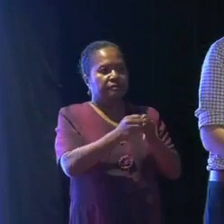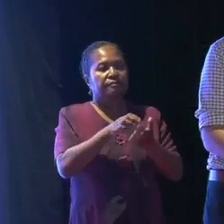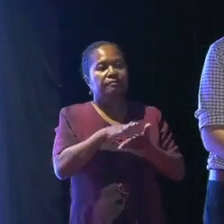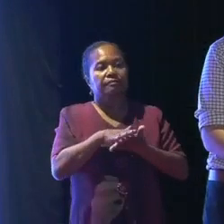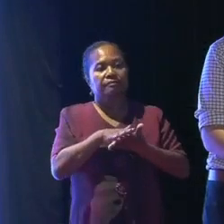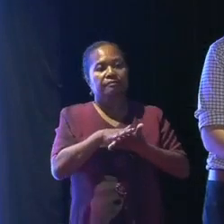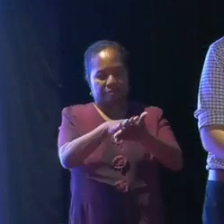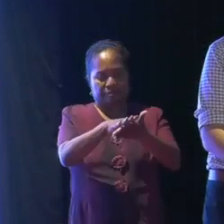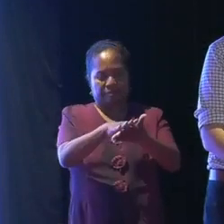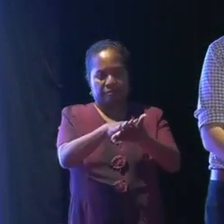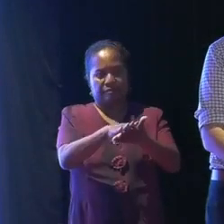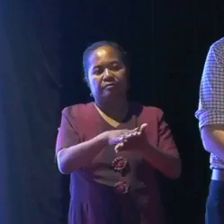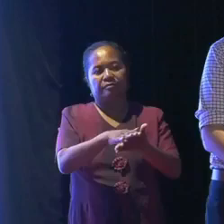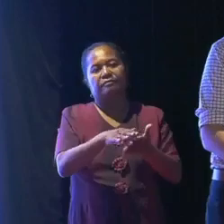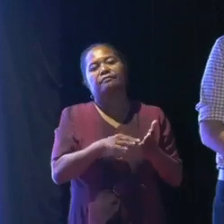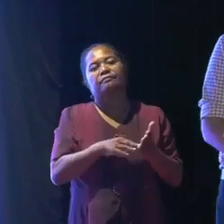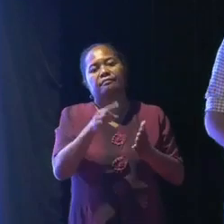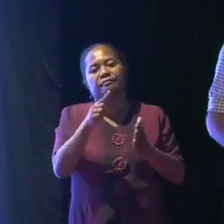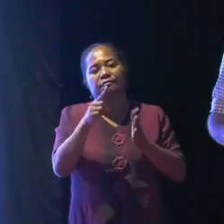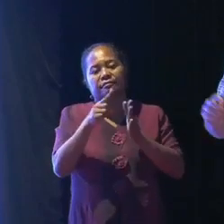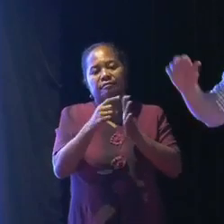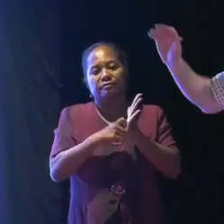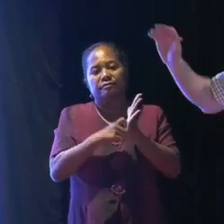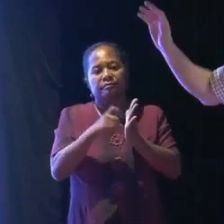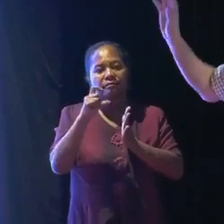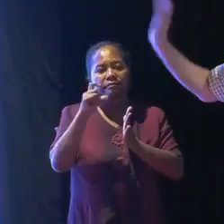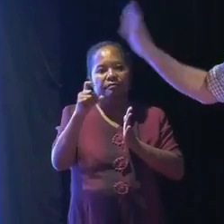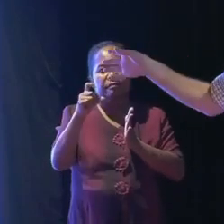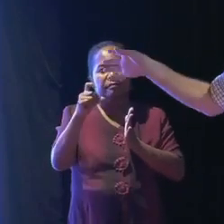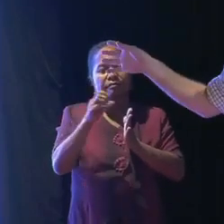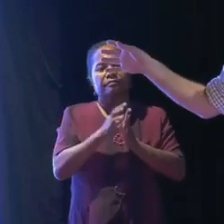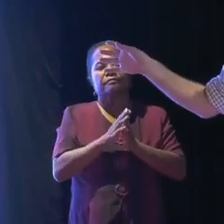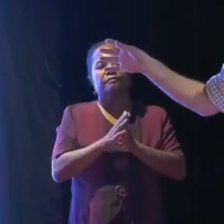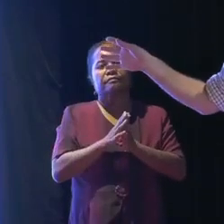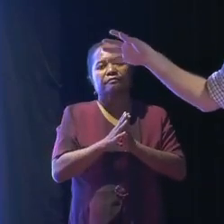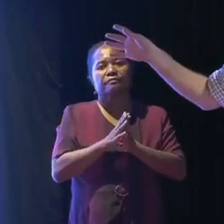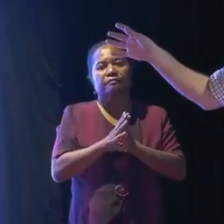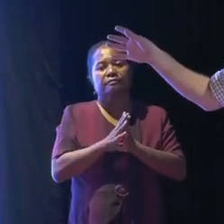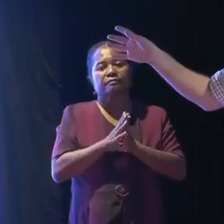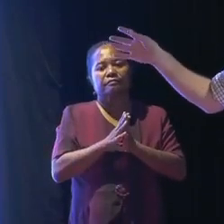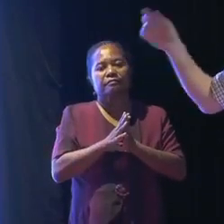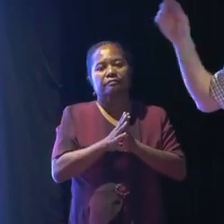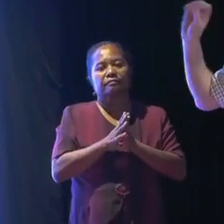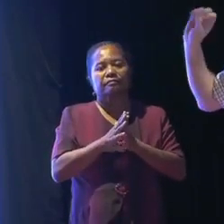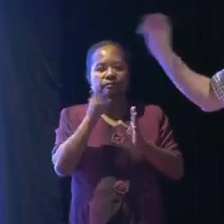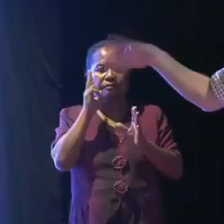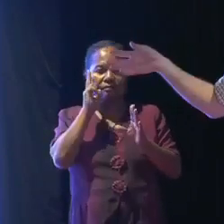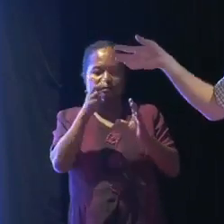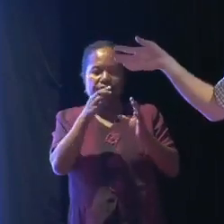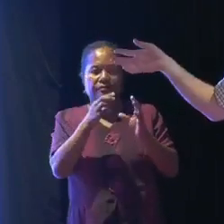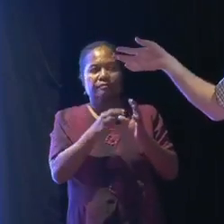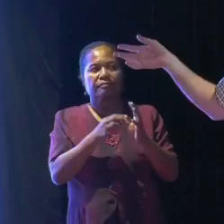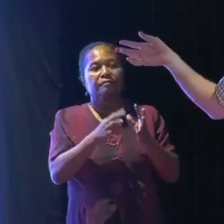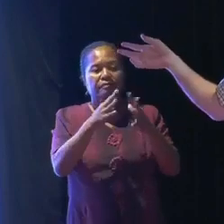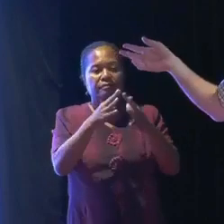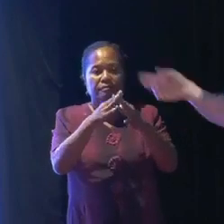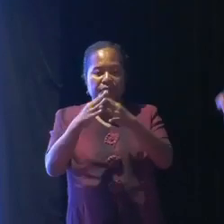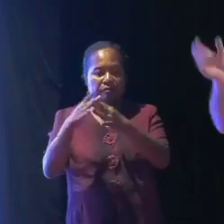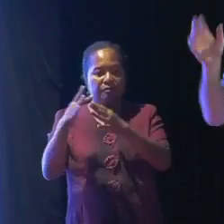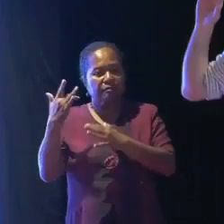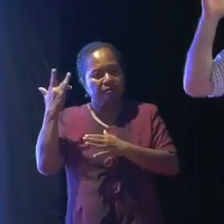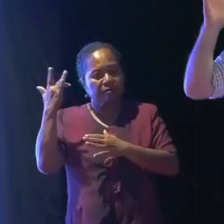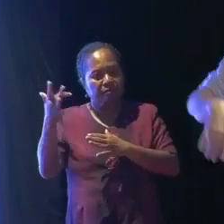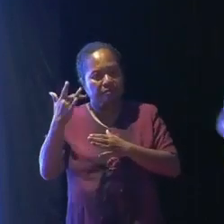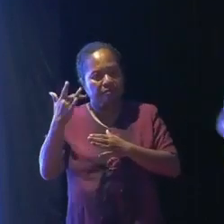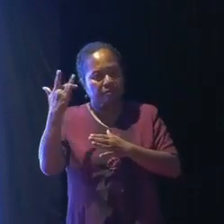to yourselves, so that it's only a matter of just going to irc.gov.pg, clicking on tax tools,